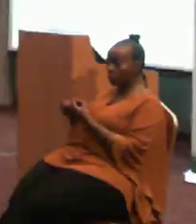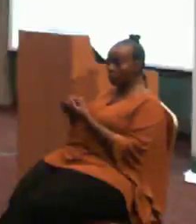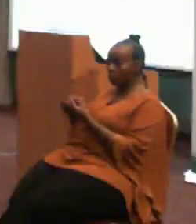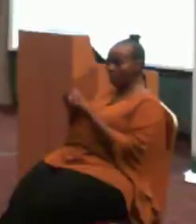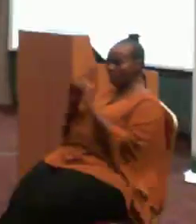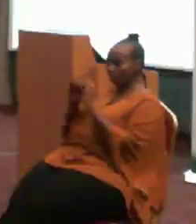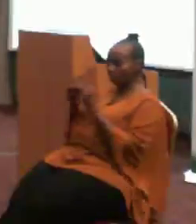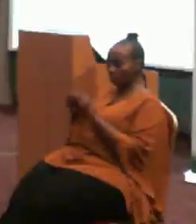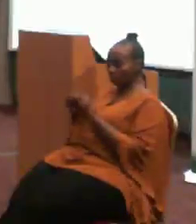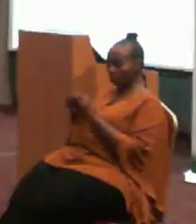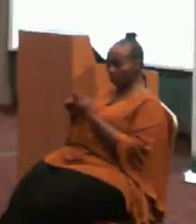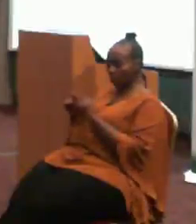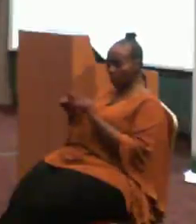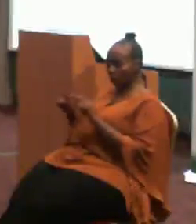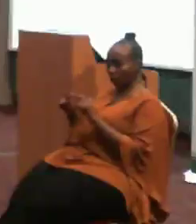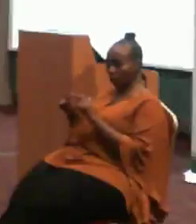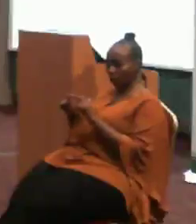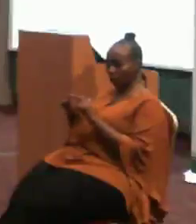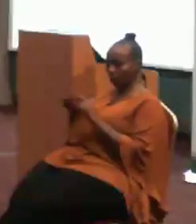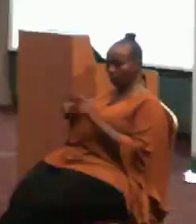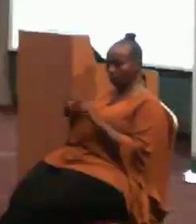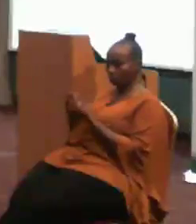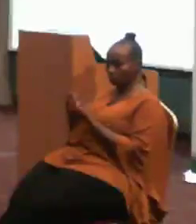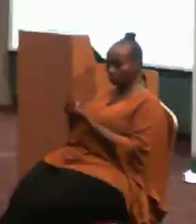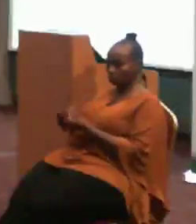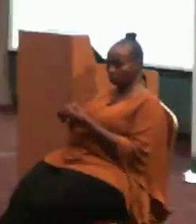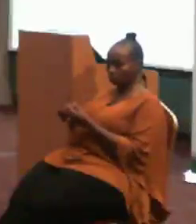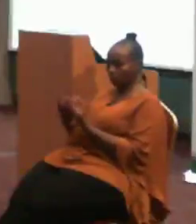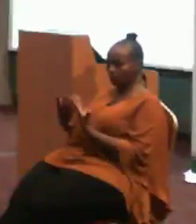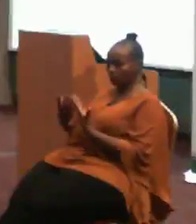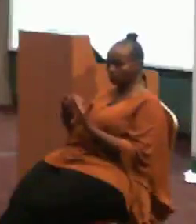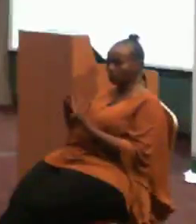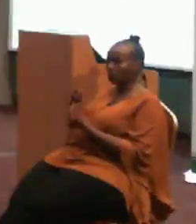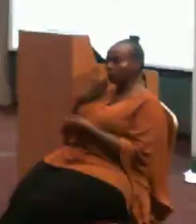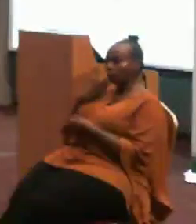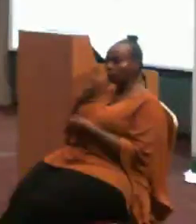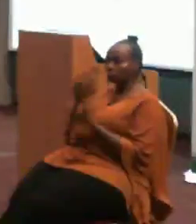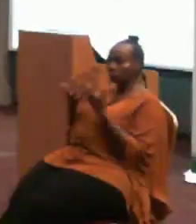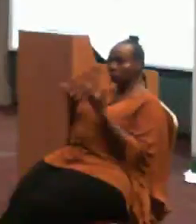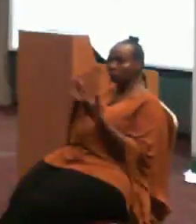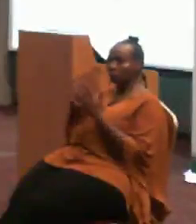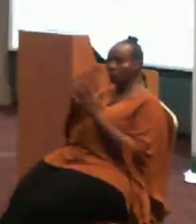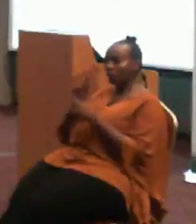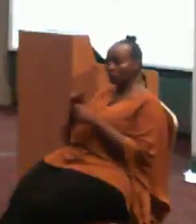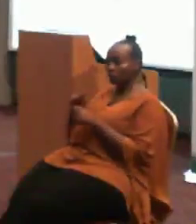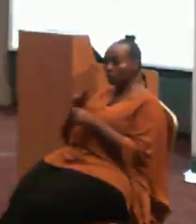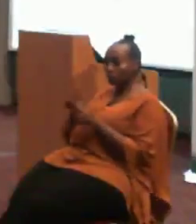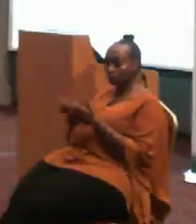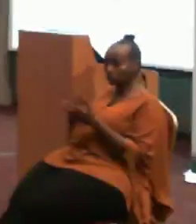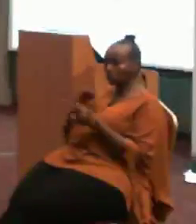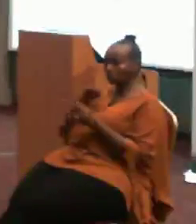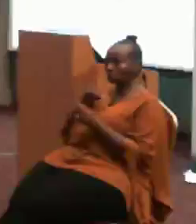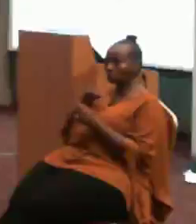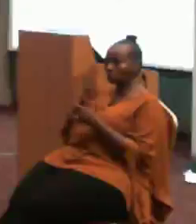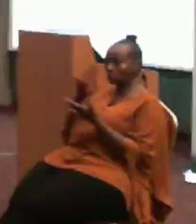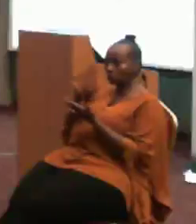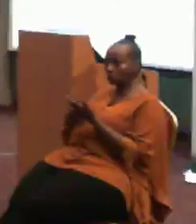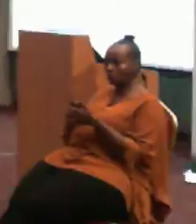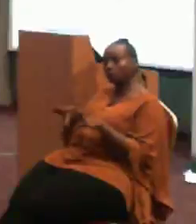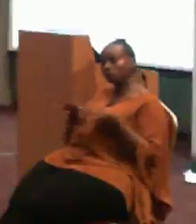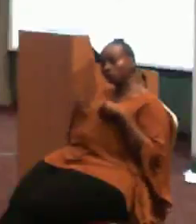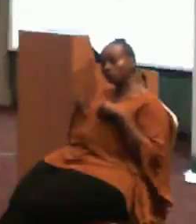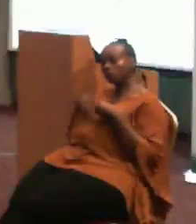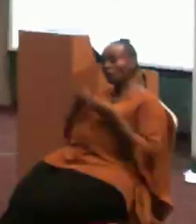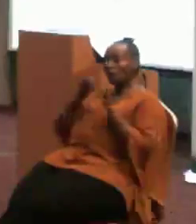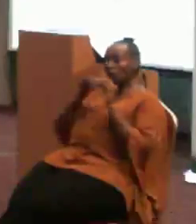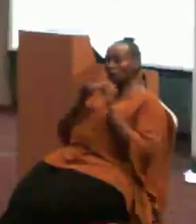think Nersa should be making? Obviously, we'll do our own calculations, but it would be nice to say whether you acknowledge that there should be an adjustment